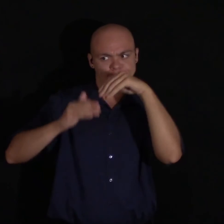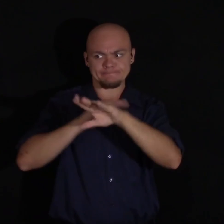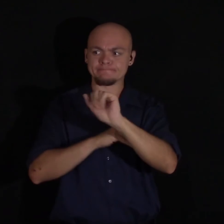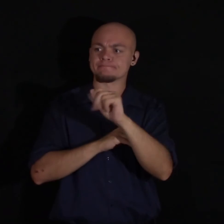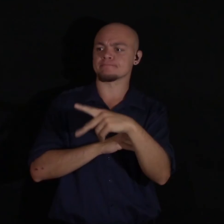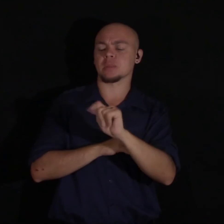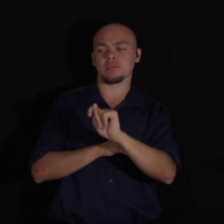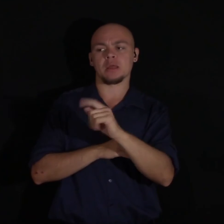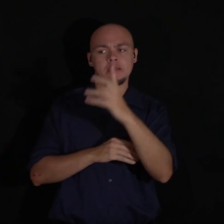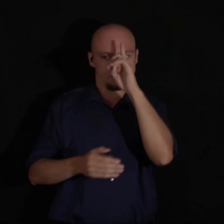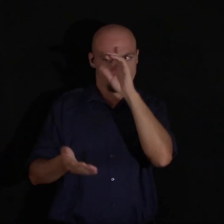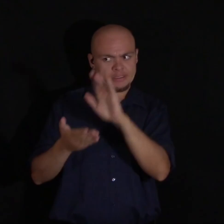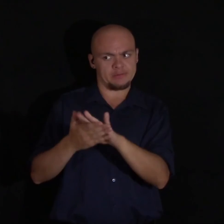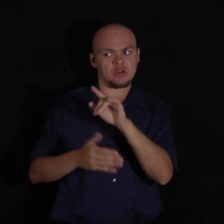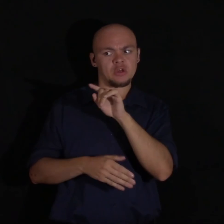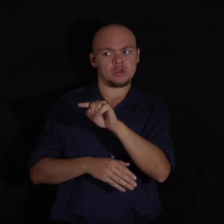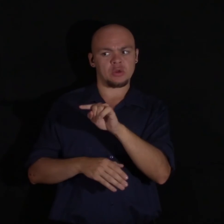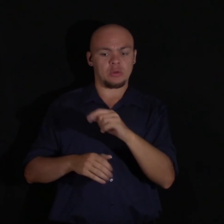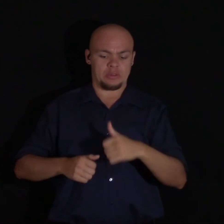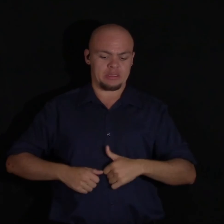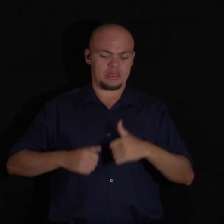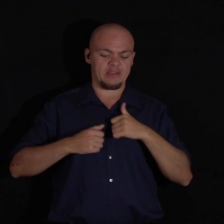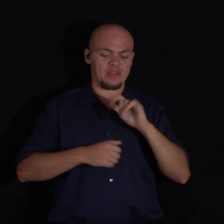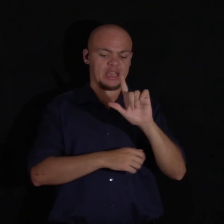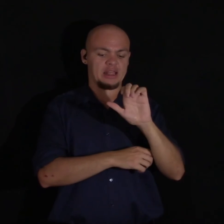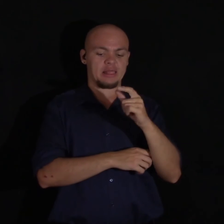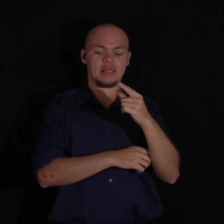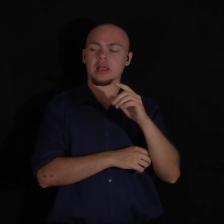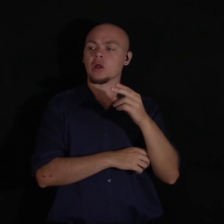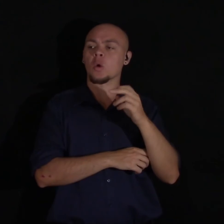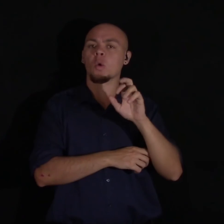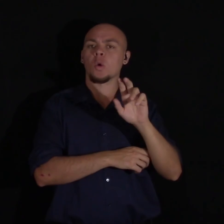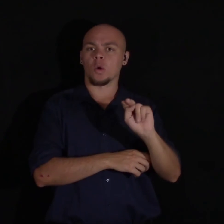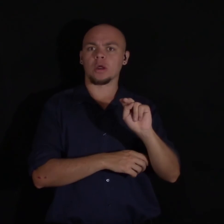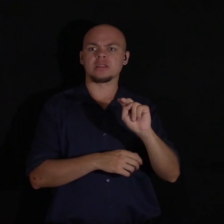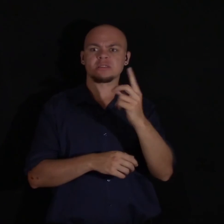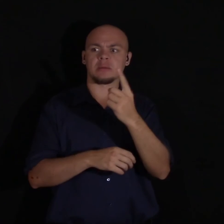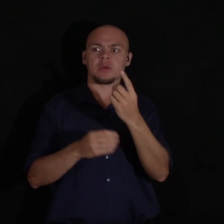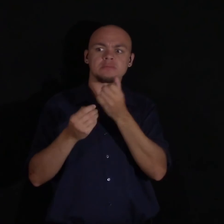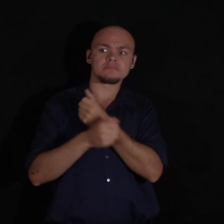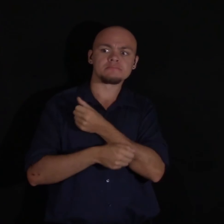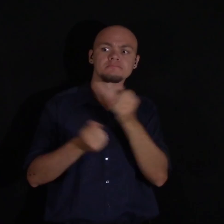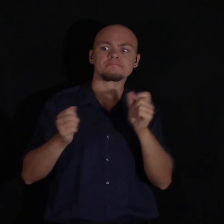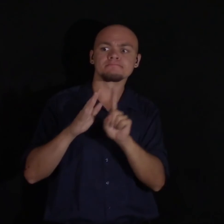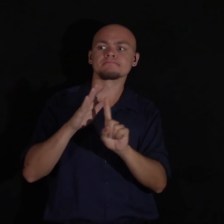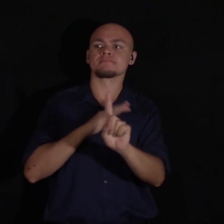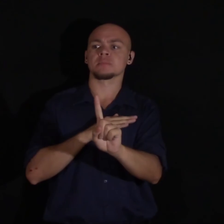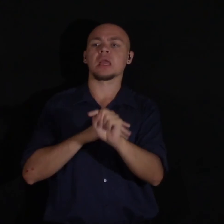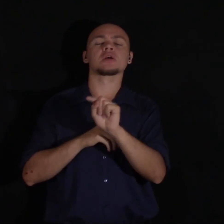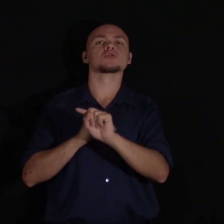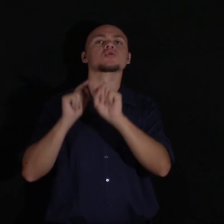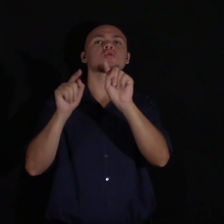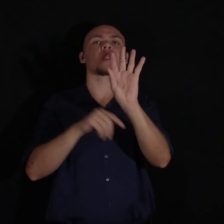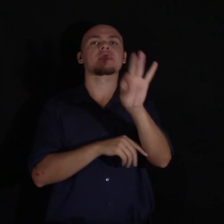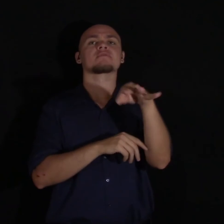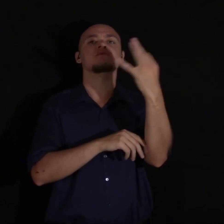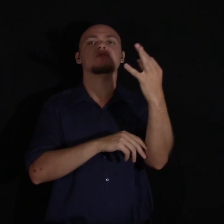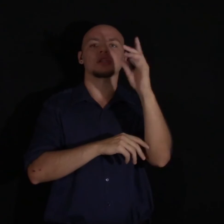reason to believe that his residence at Leghorn had been divulged, and that he should speedily be delivered up to the French government. He